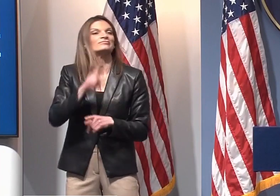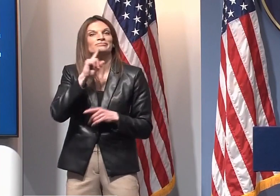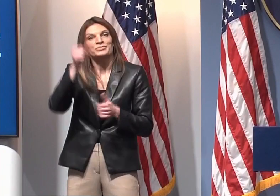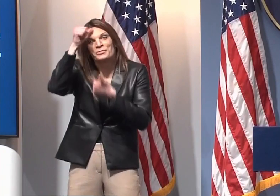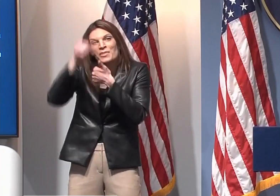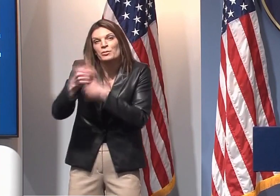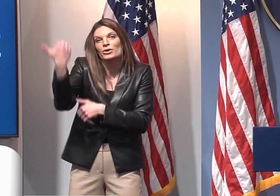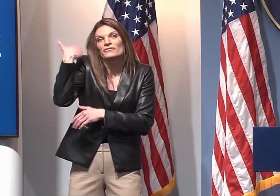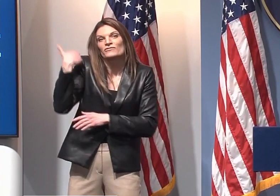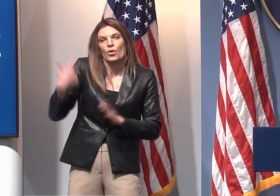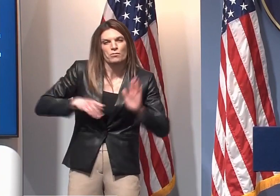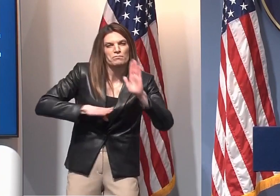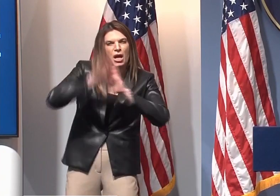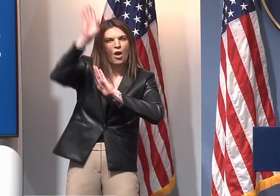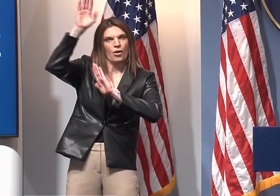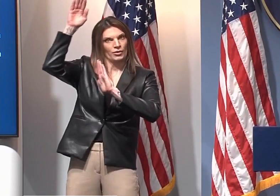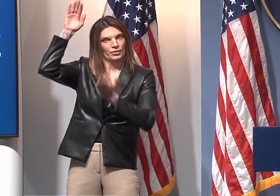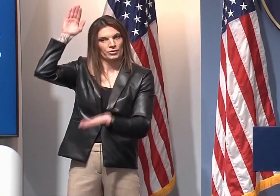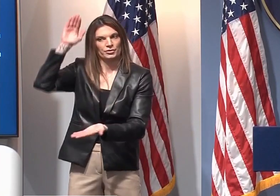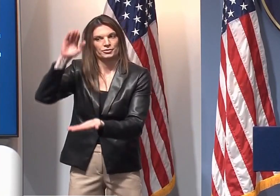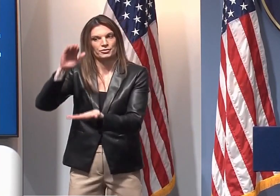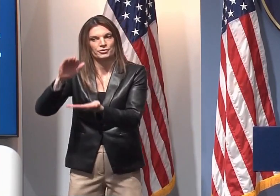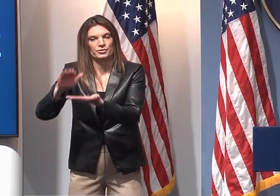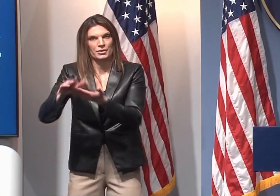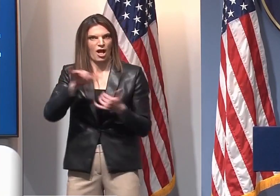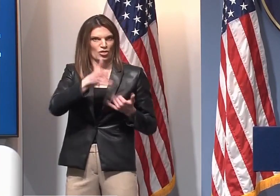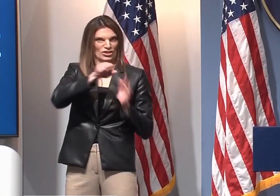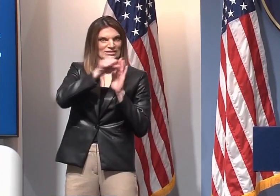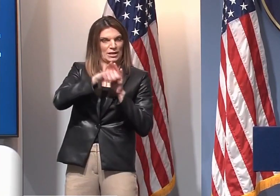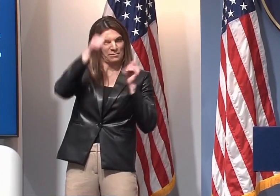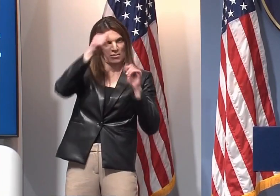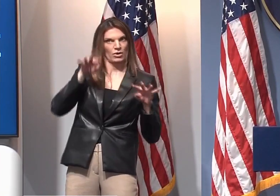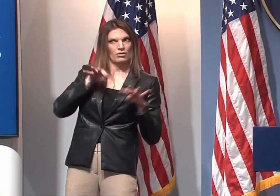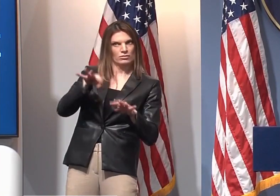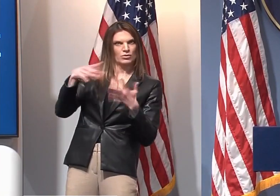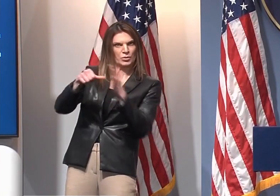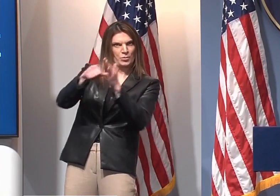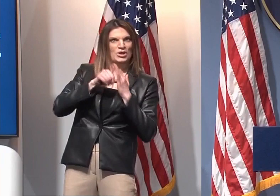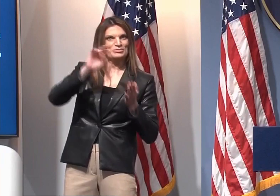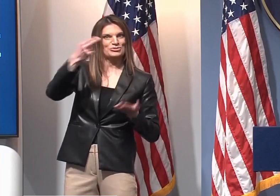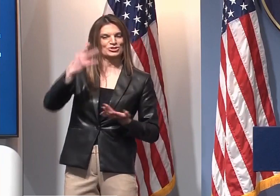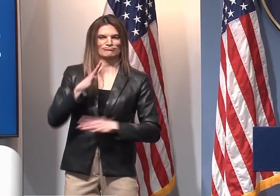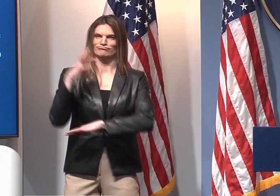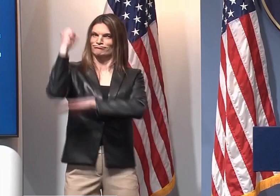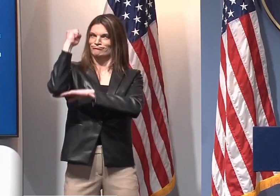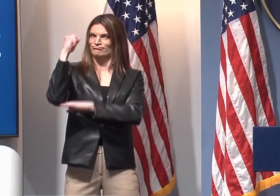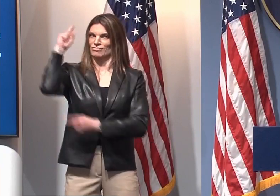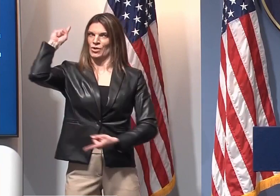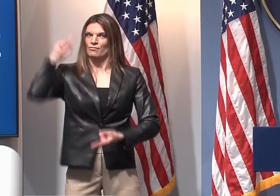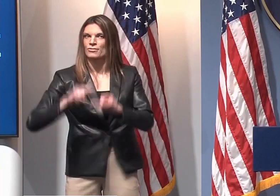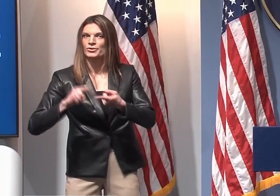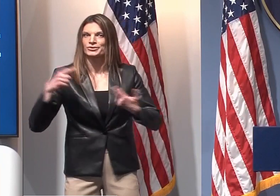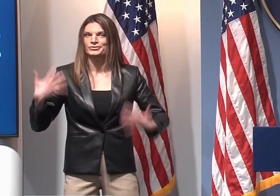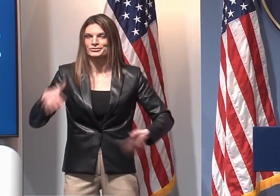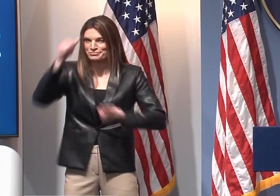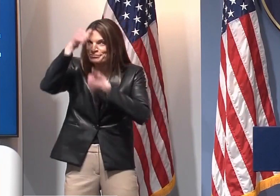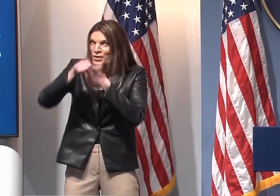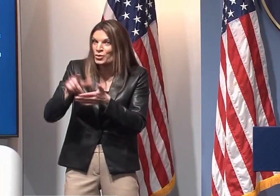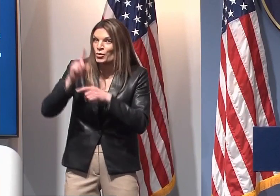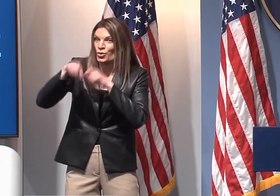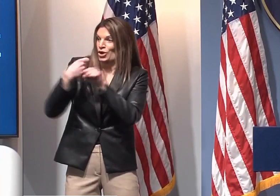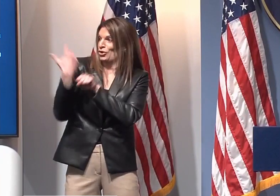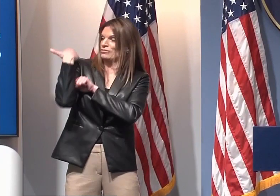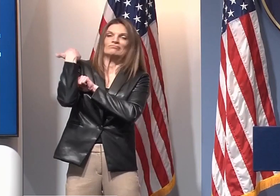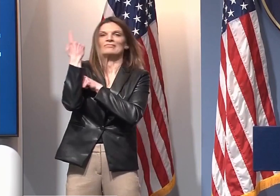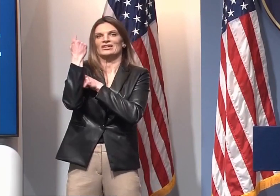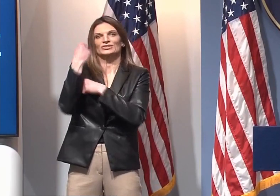other states for a long period of time. We didn't know a lot about this virus a year ago, so we took action, and